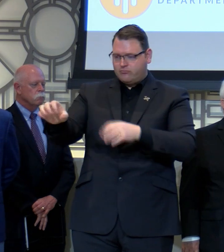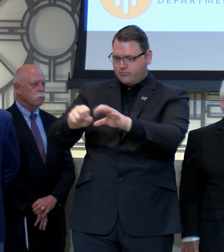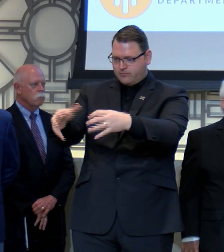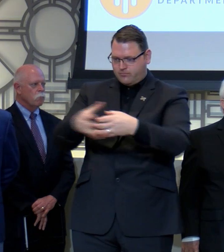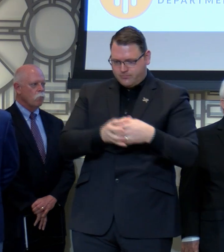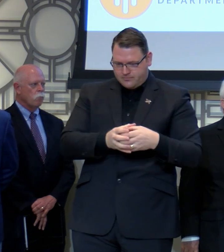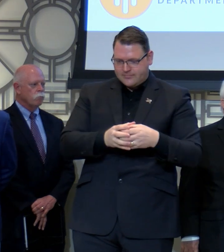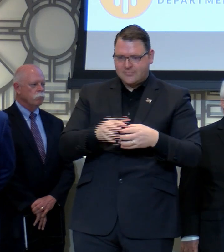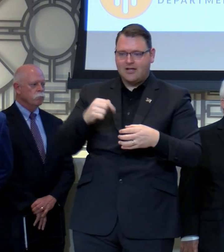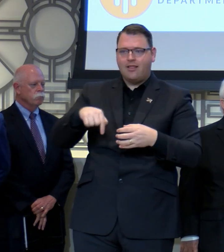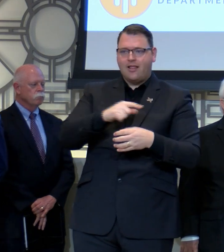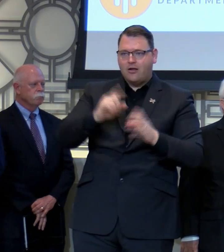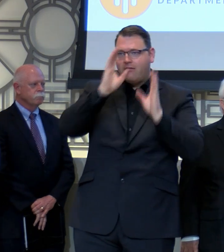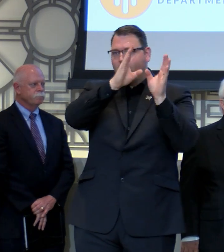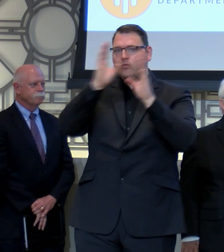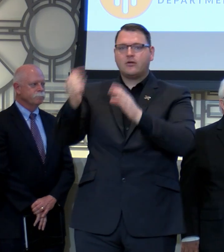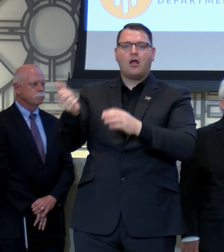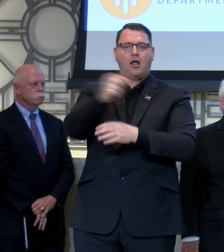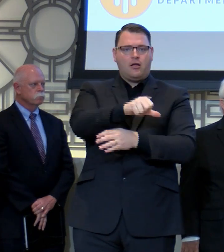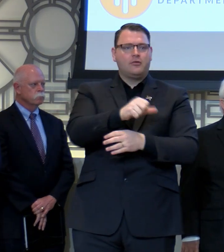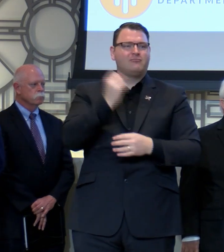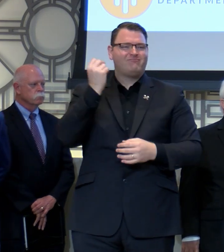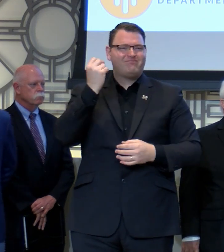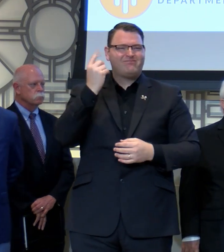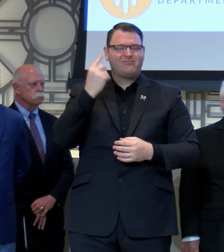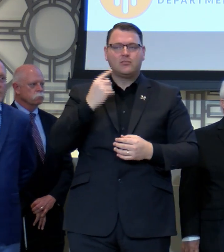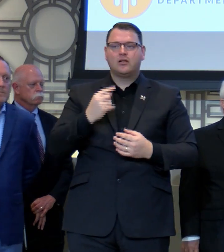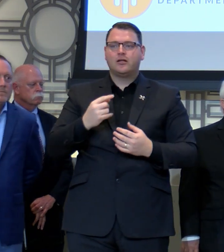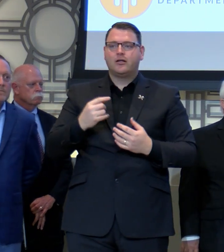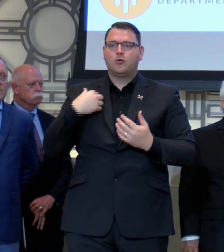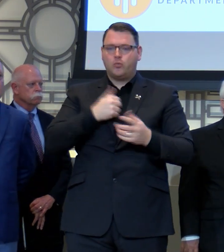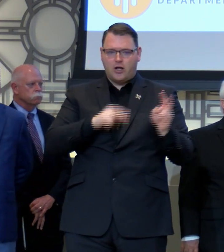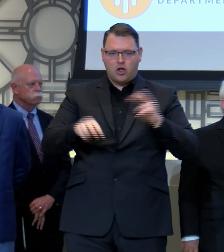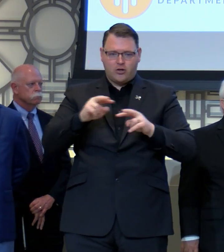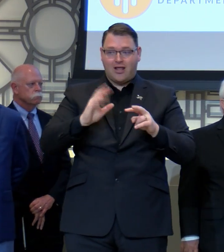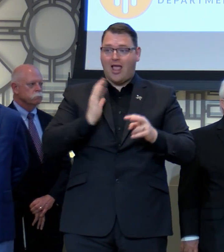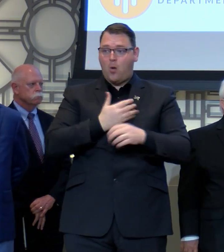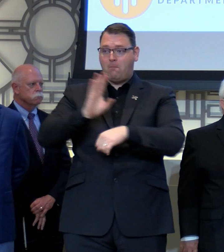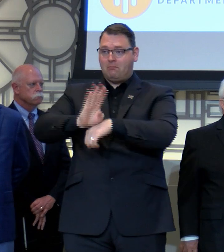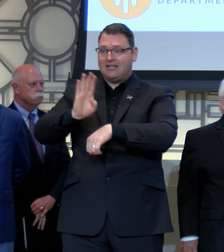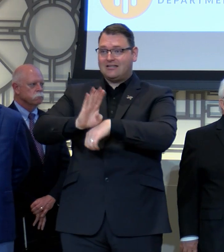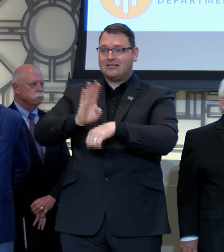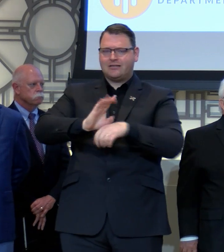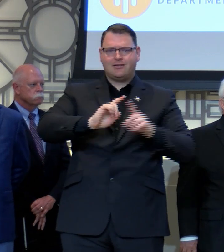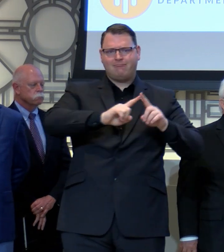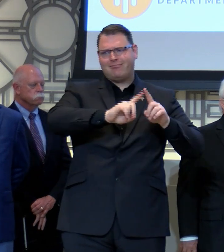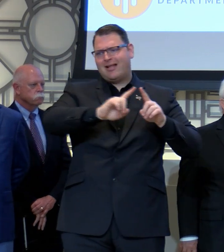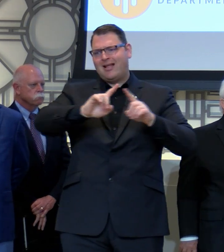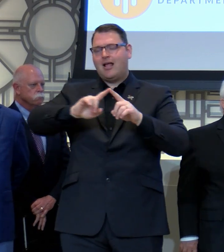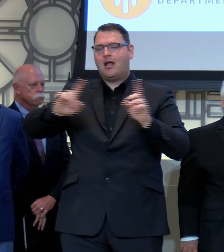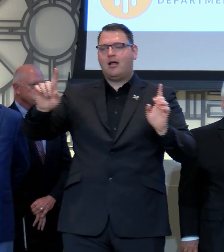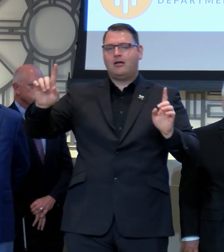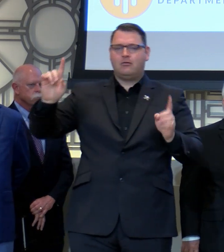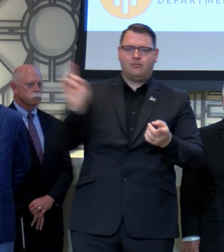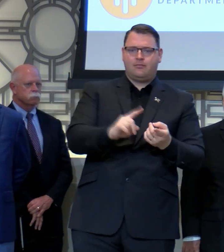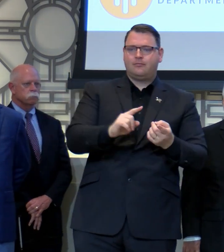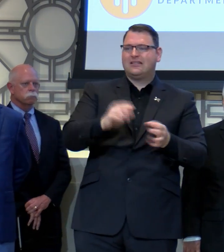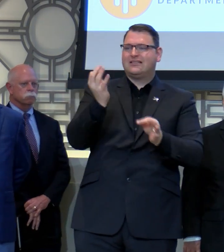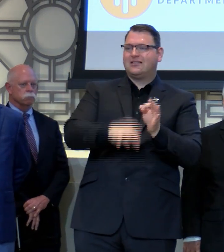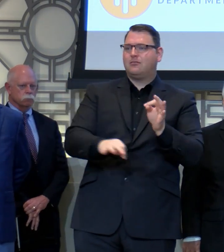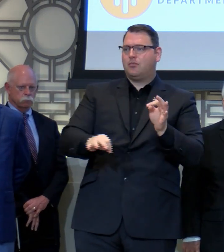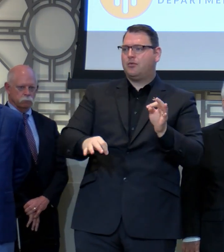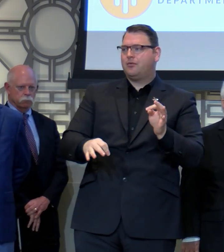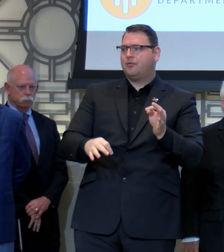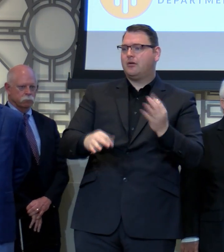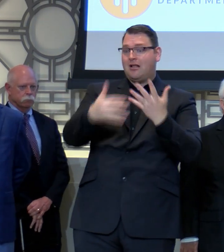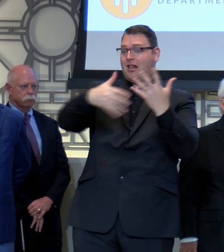we're going to look at how do we simplify our business so that more people can have access to those things that they need the most in the store and keep